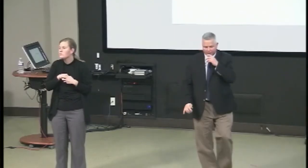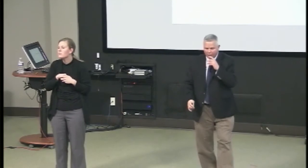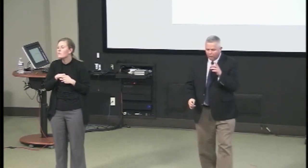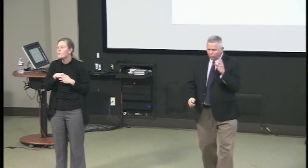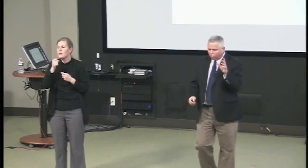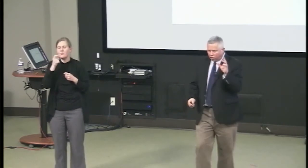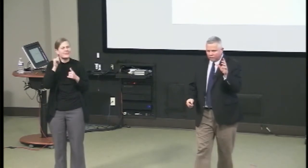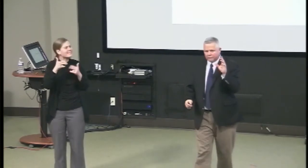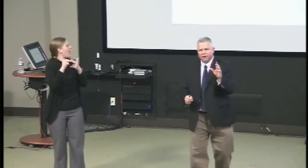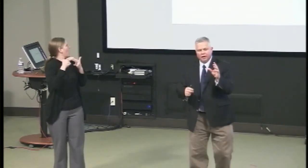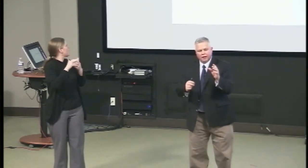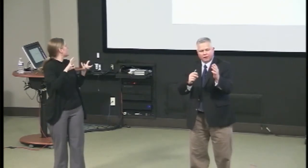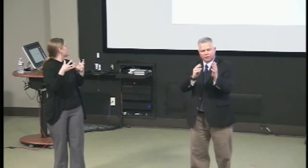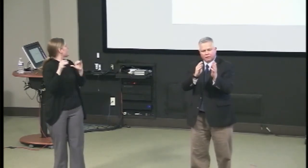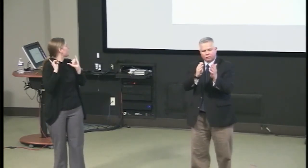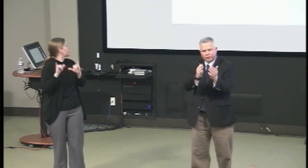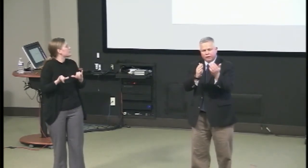in this study.